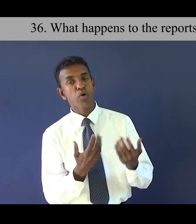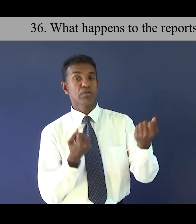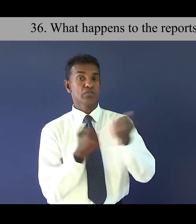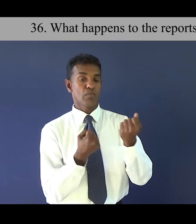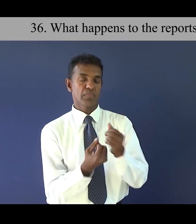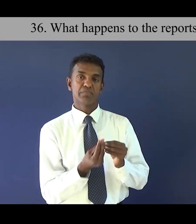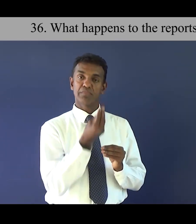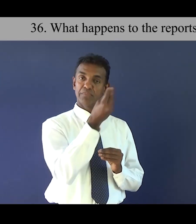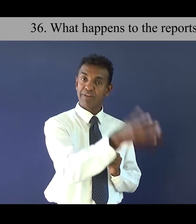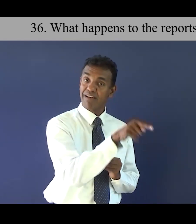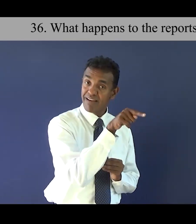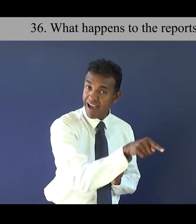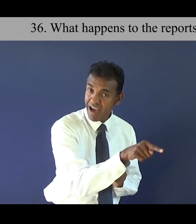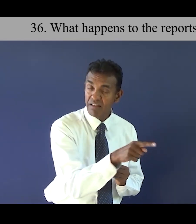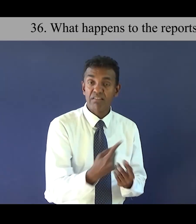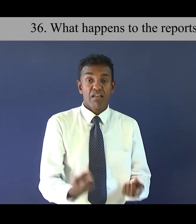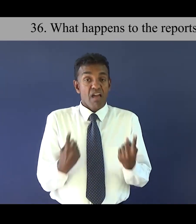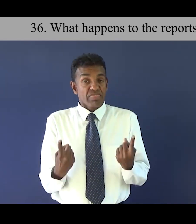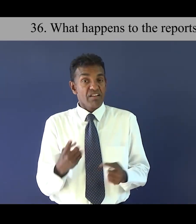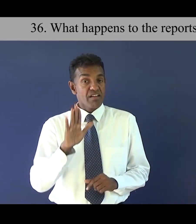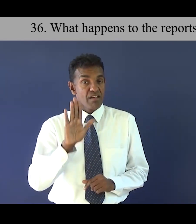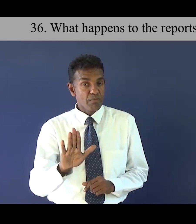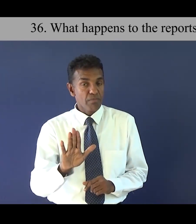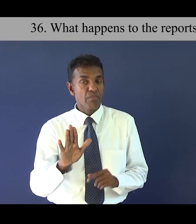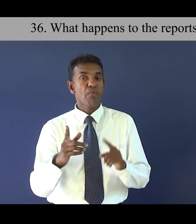ask for advice or help if needed.